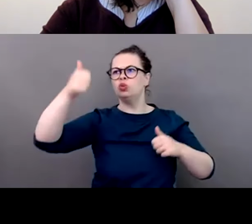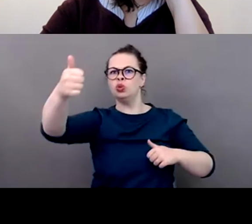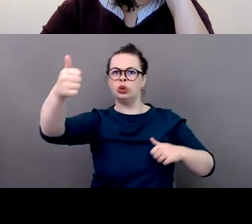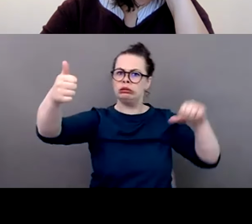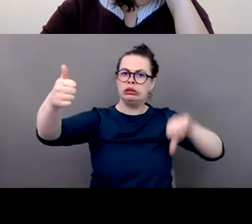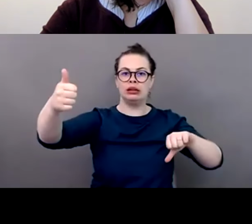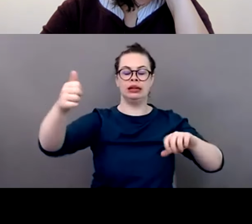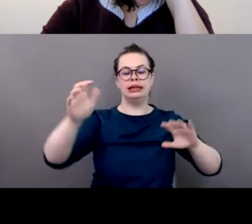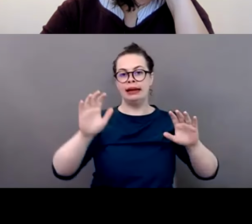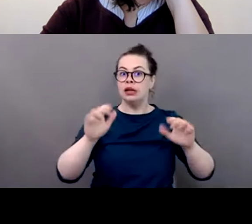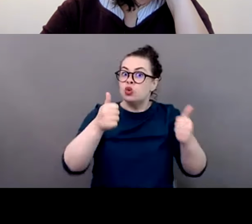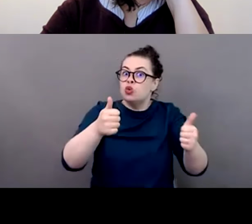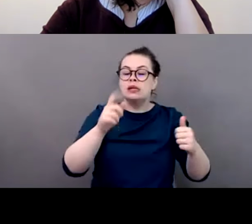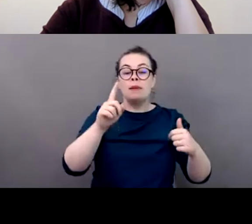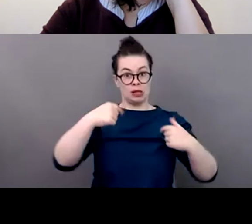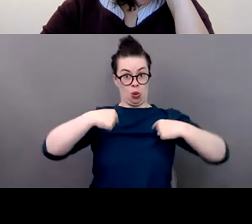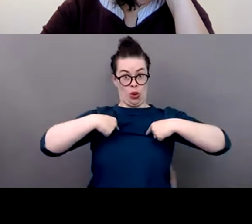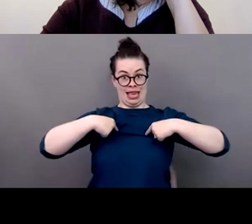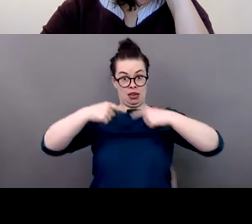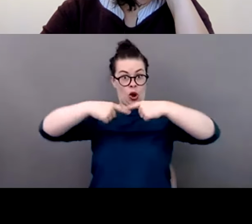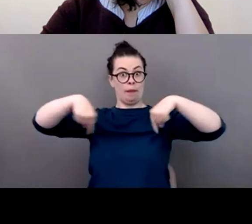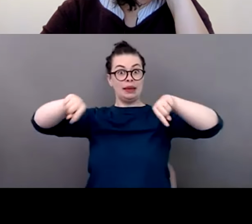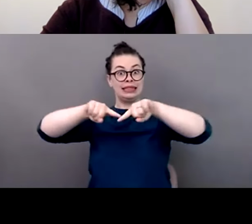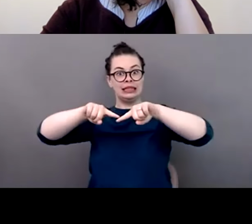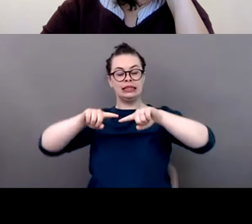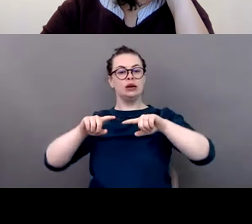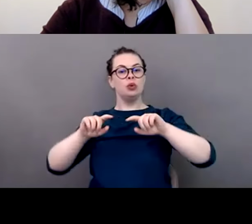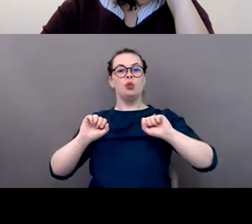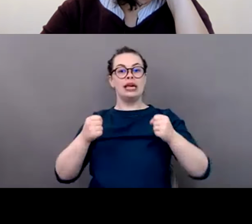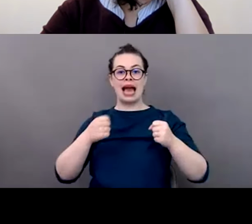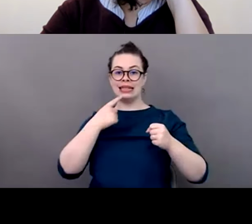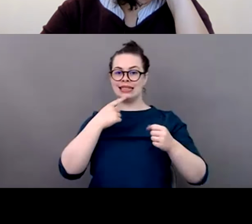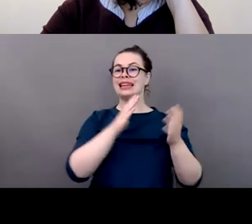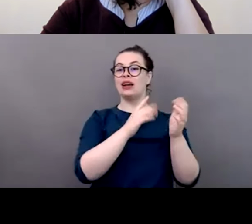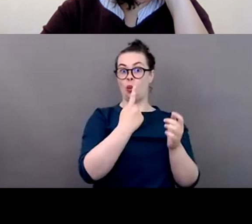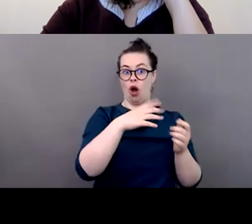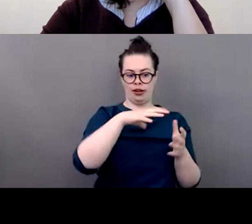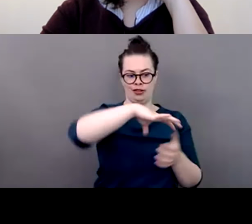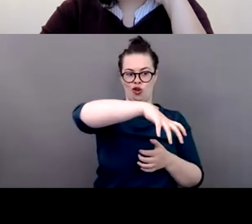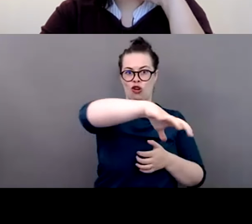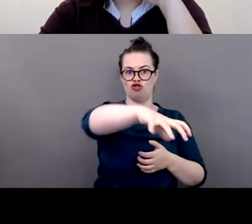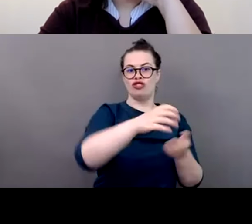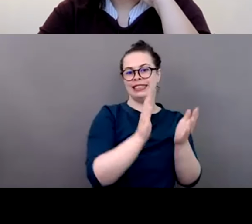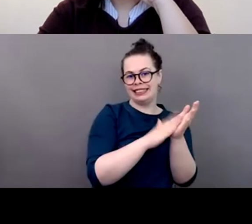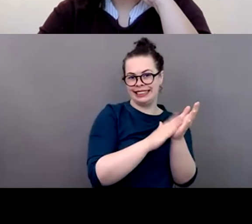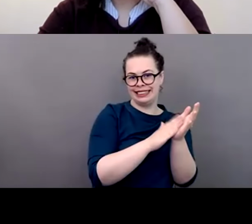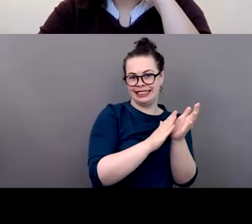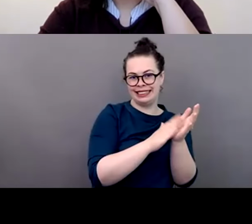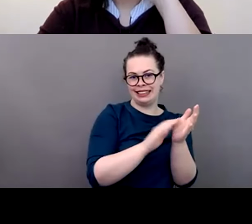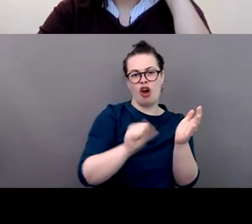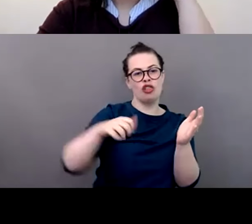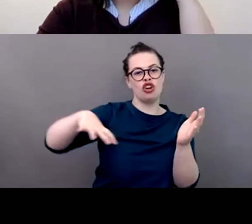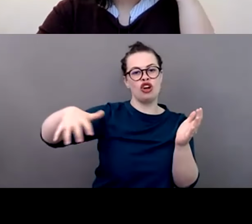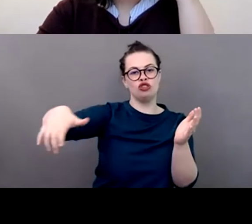show that it is not partisan, that it is objective. And so you do not find